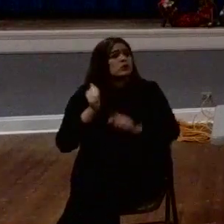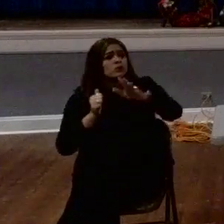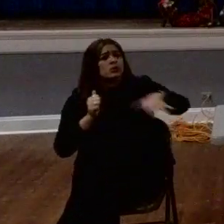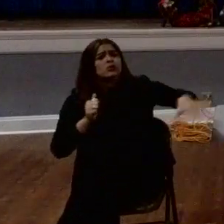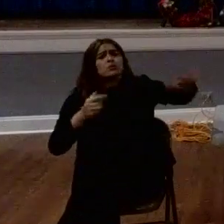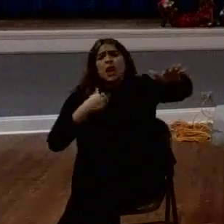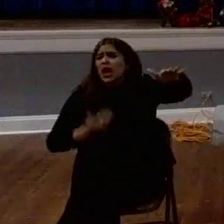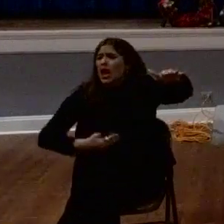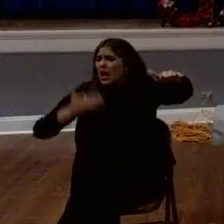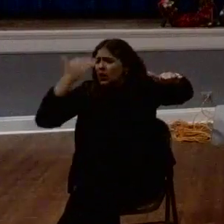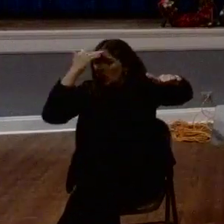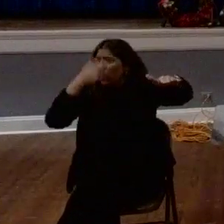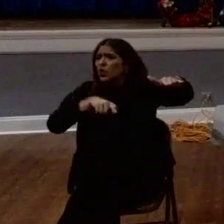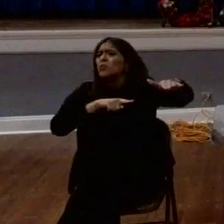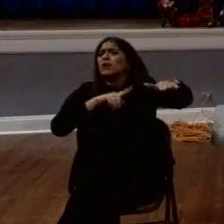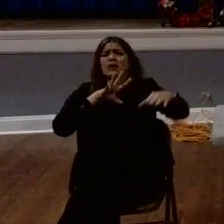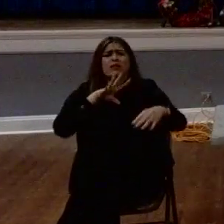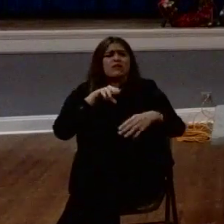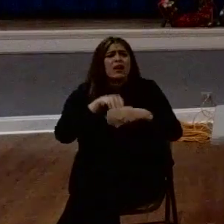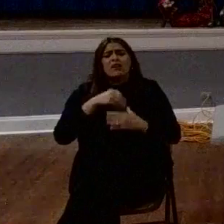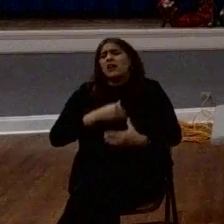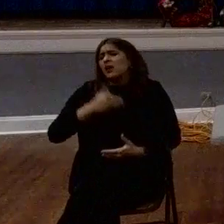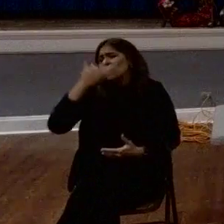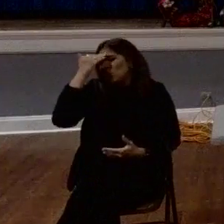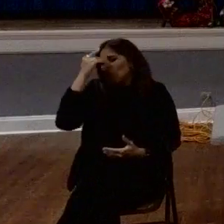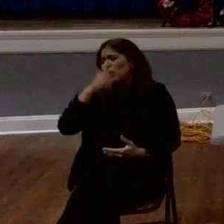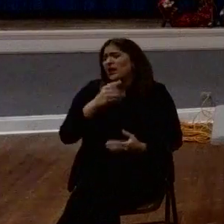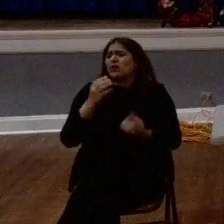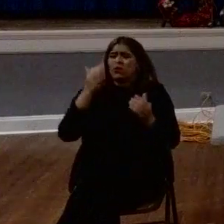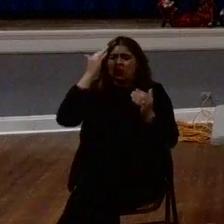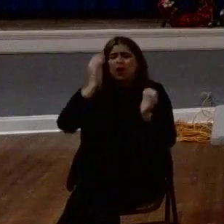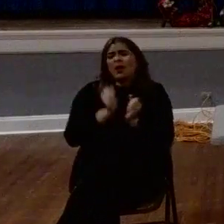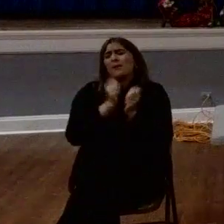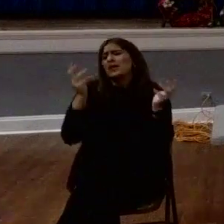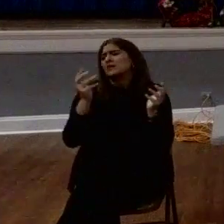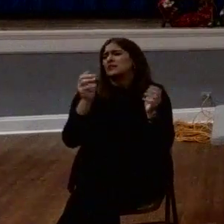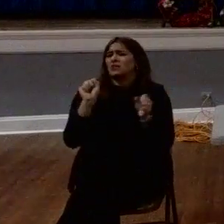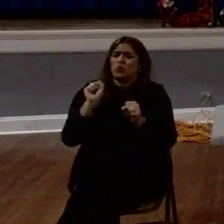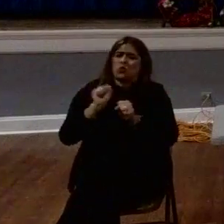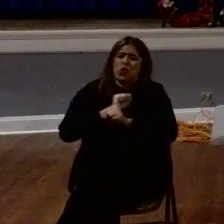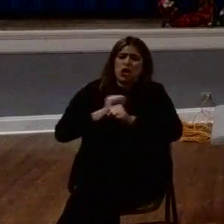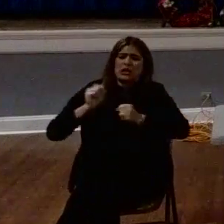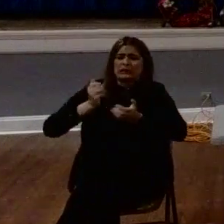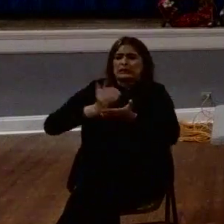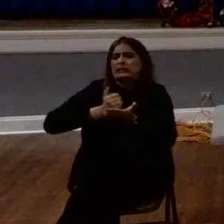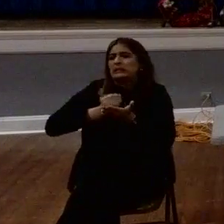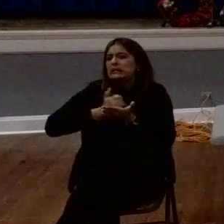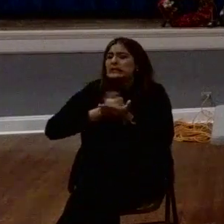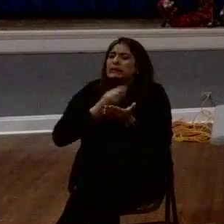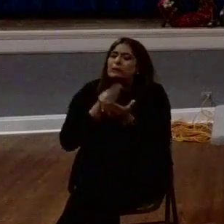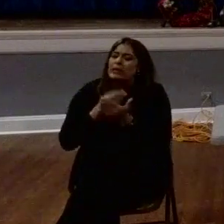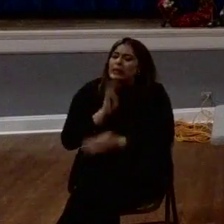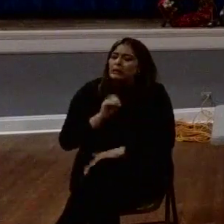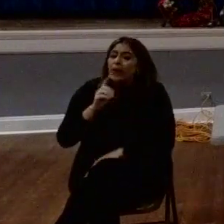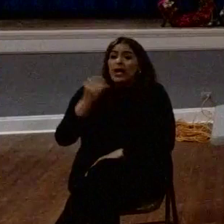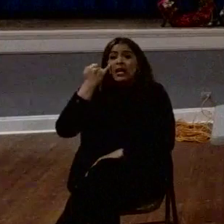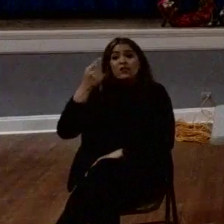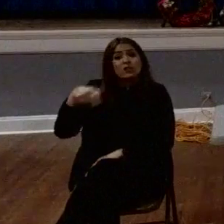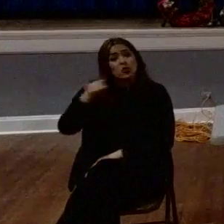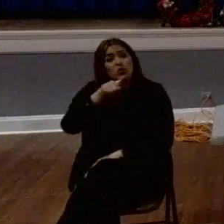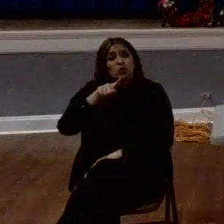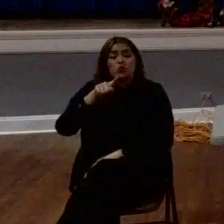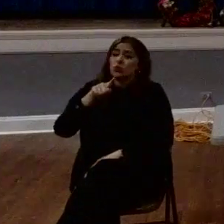I know them at other things. I know they know how much work it takes to get that bond money. I'm saying if you took the time to be here 3